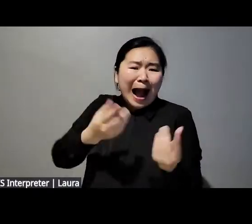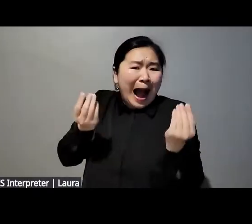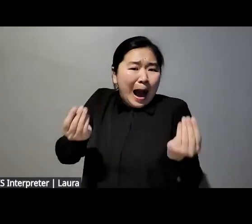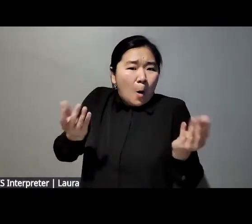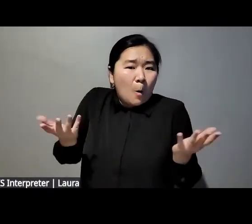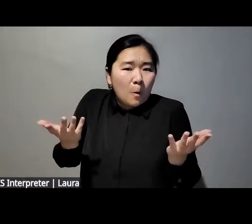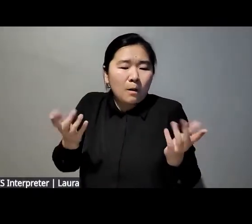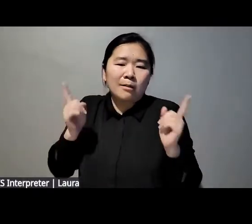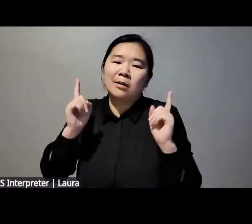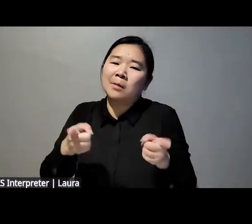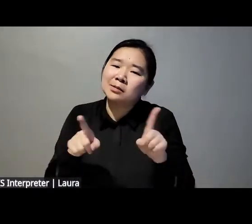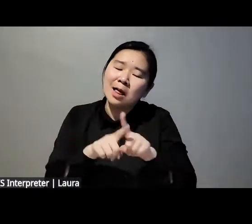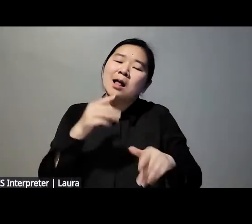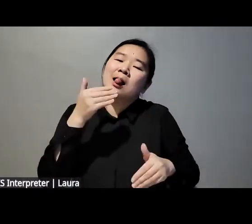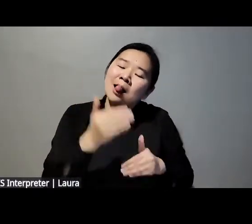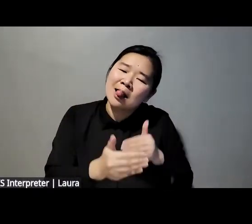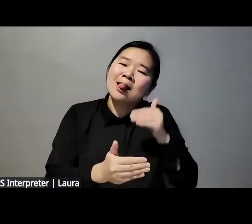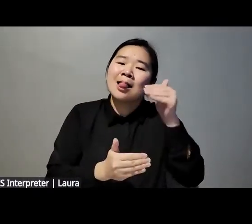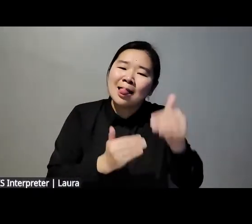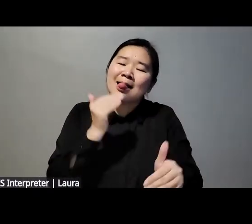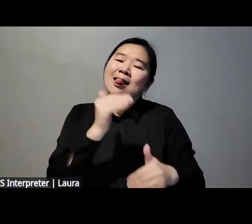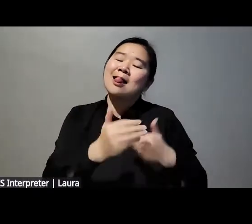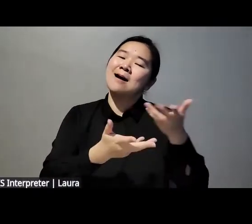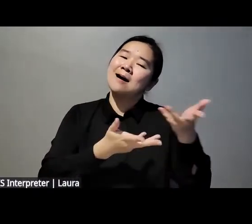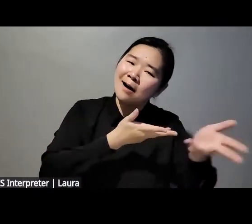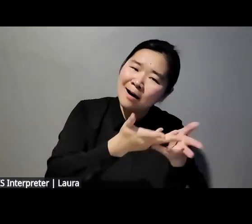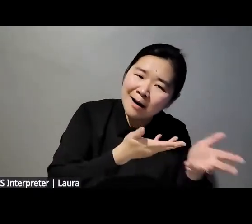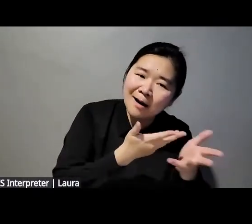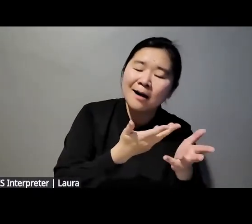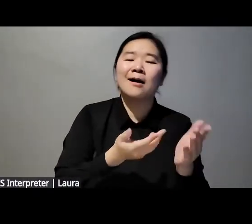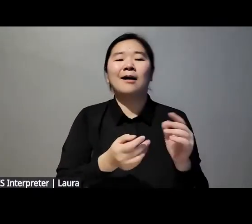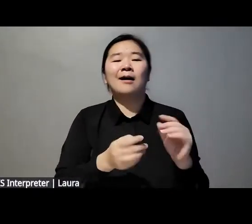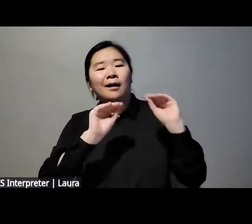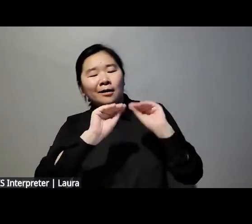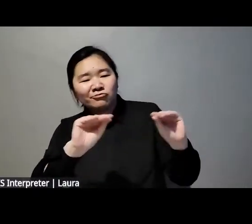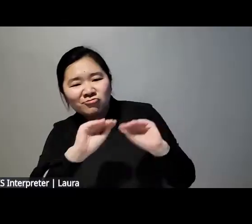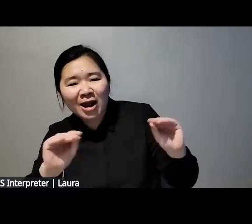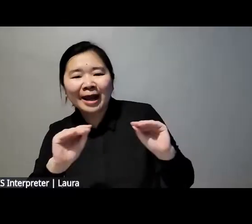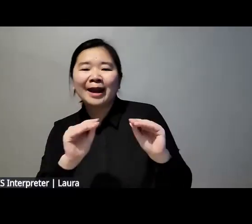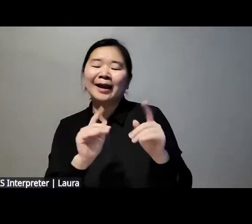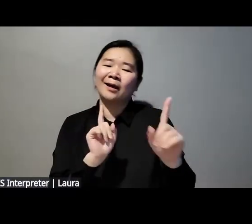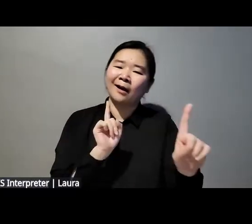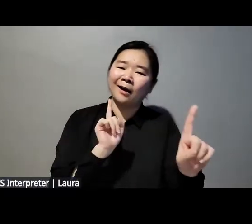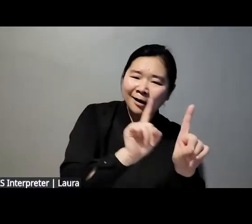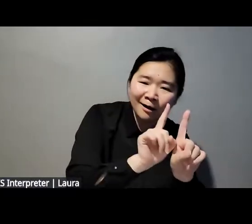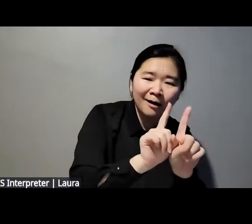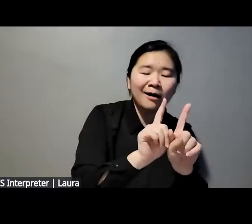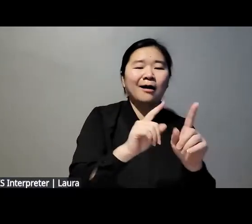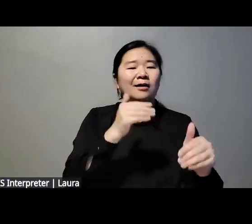self-esteem. This one I can give an example maybe for myself.